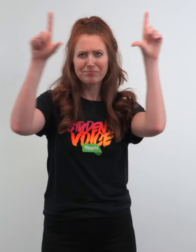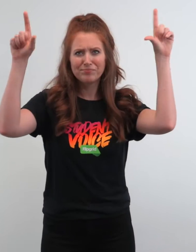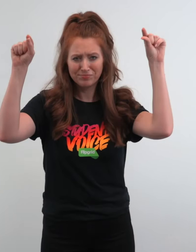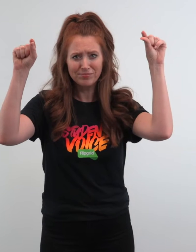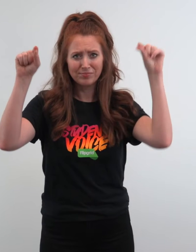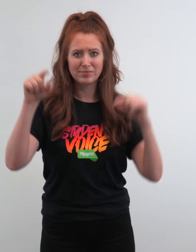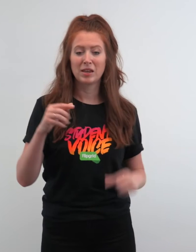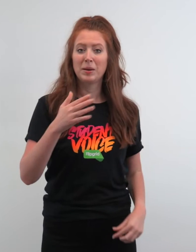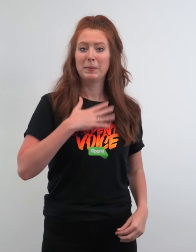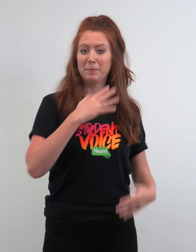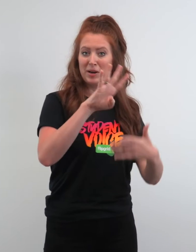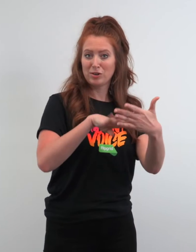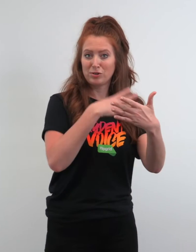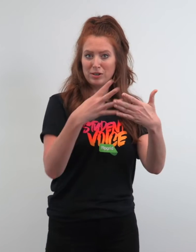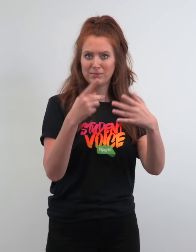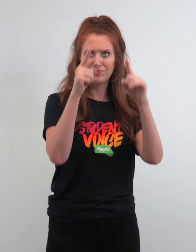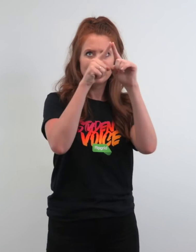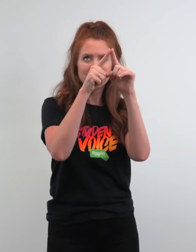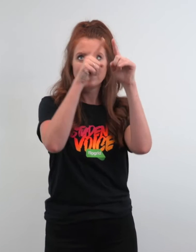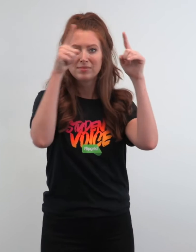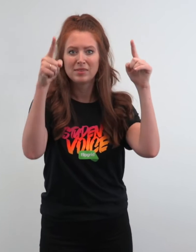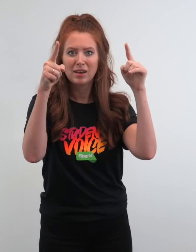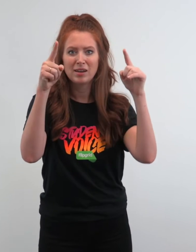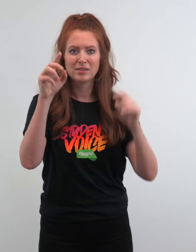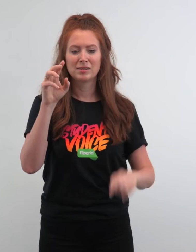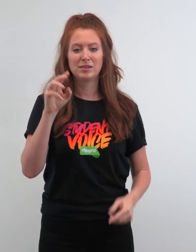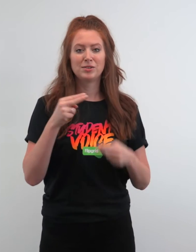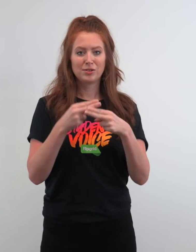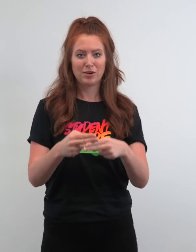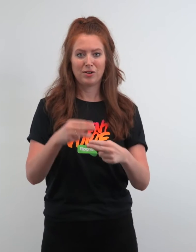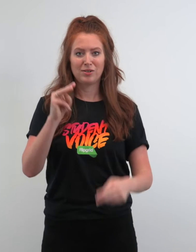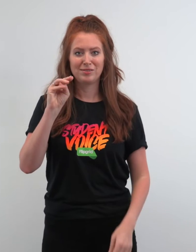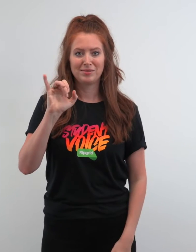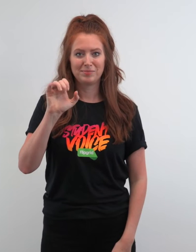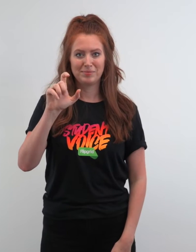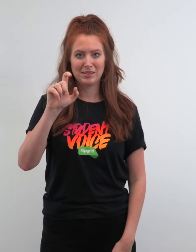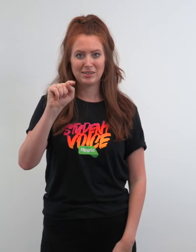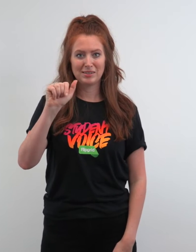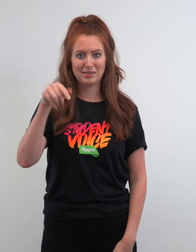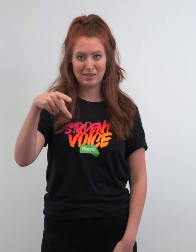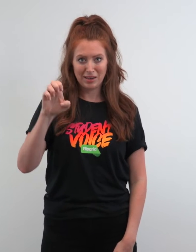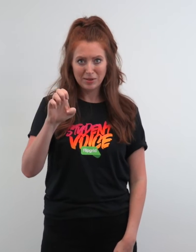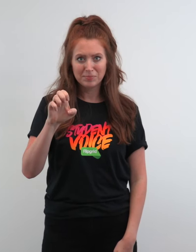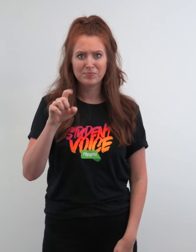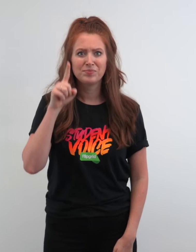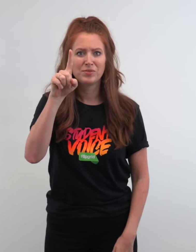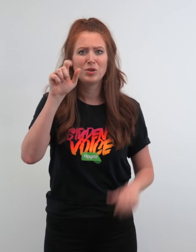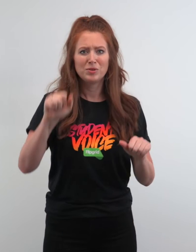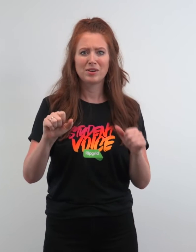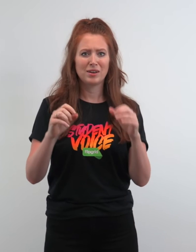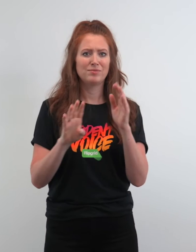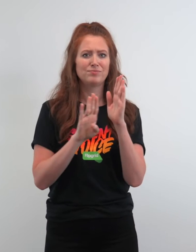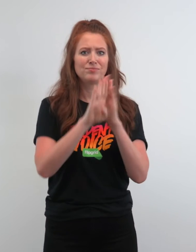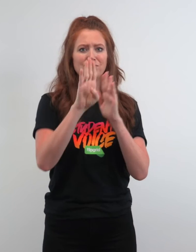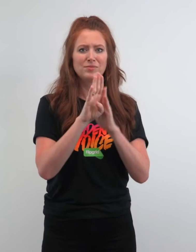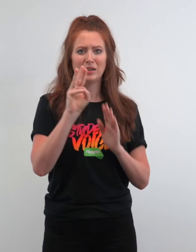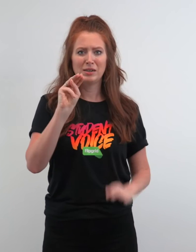See the top bar? My grid is there, and then next to it is called mixtapes. You can